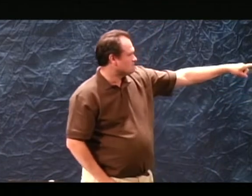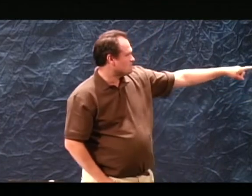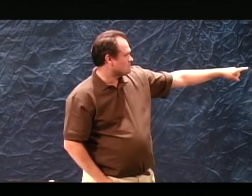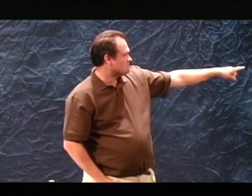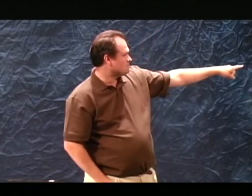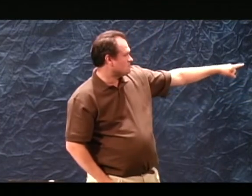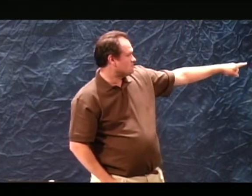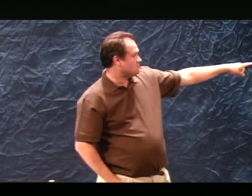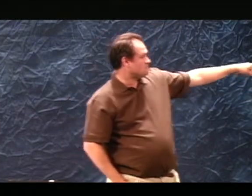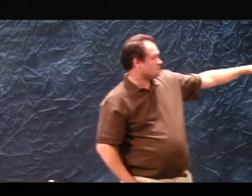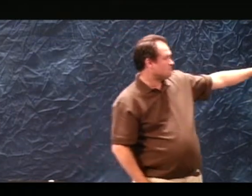body